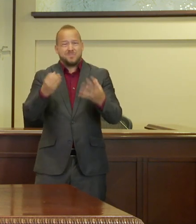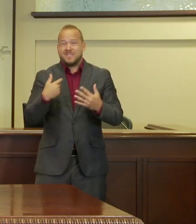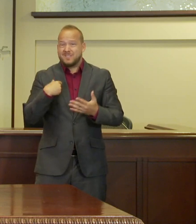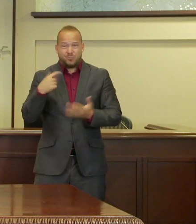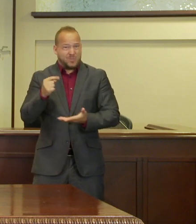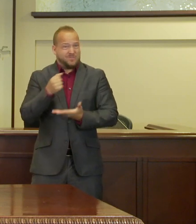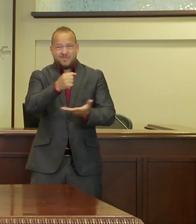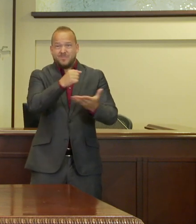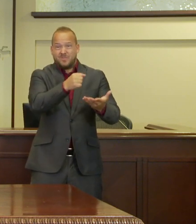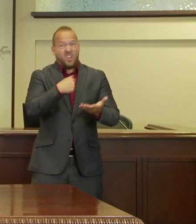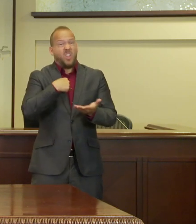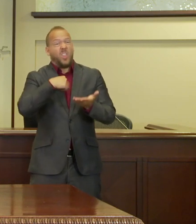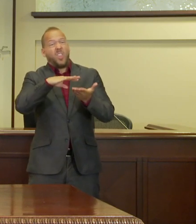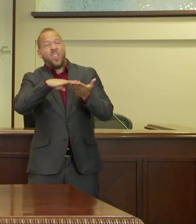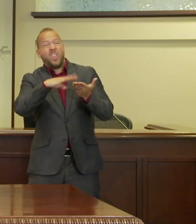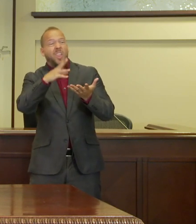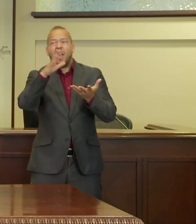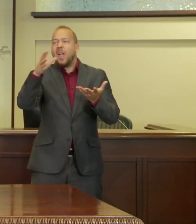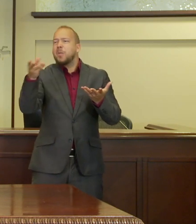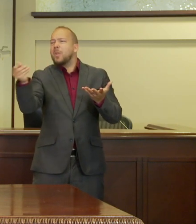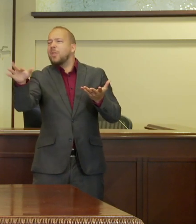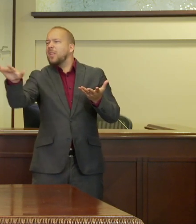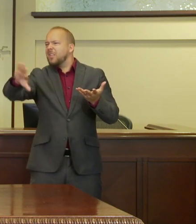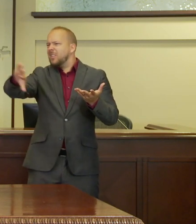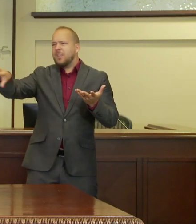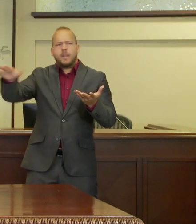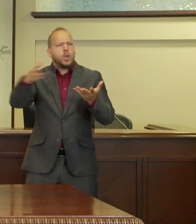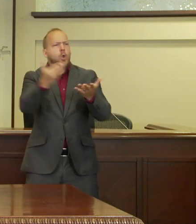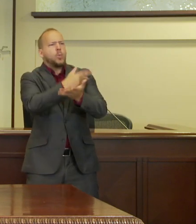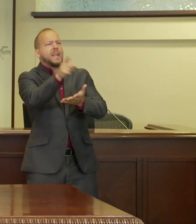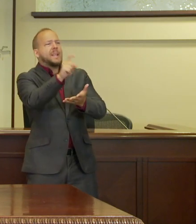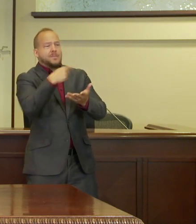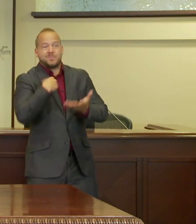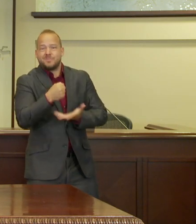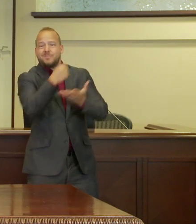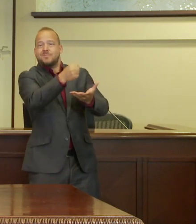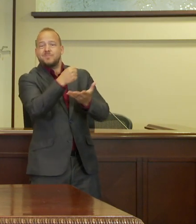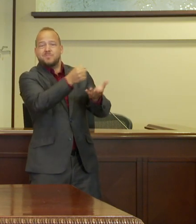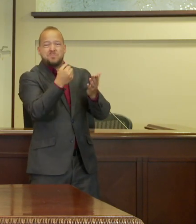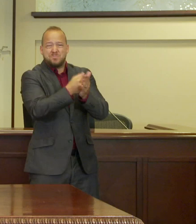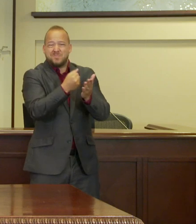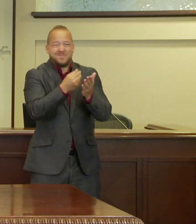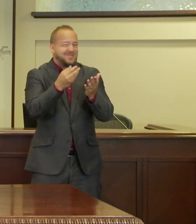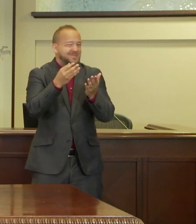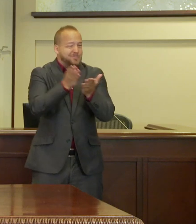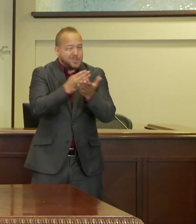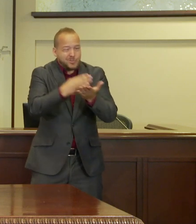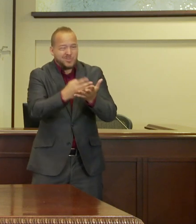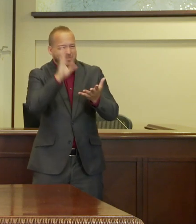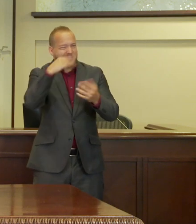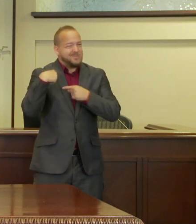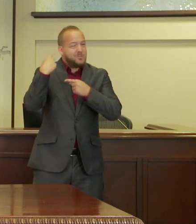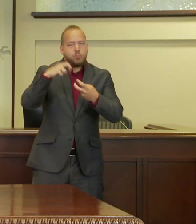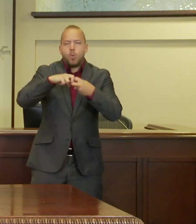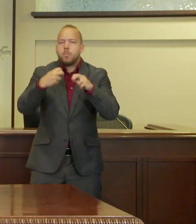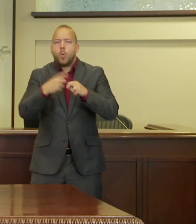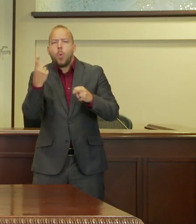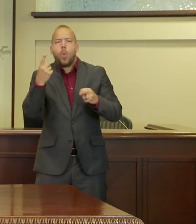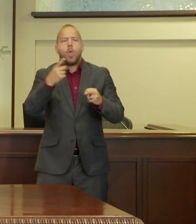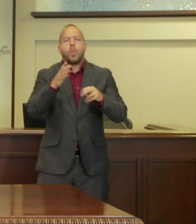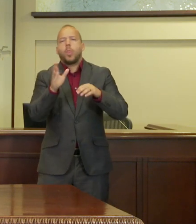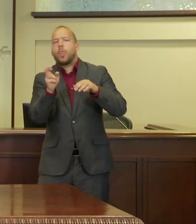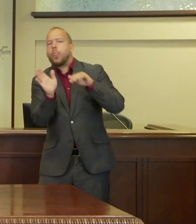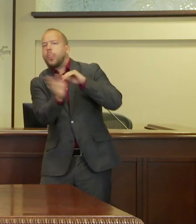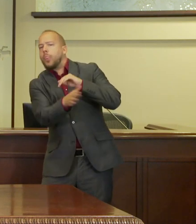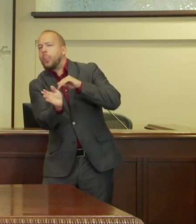and working with our county and our state partners, we're going to continue to see the manifestations of neglect in those two areas on our streets.